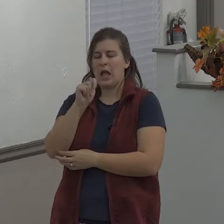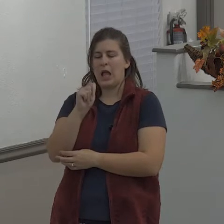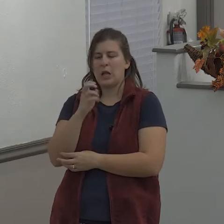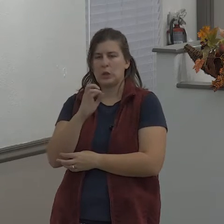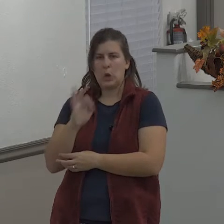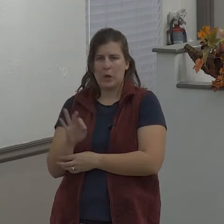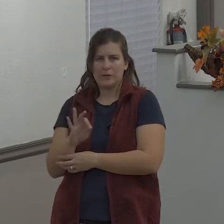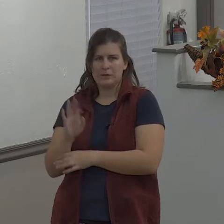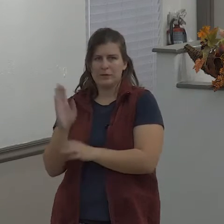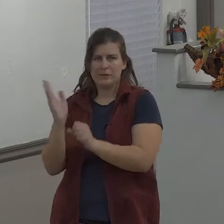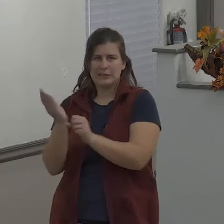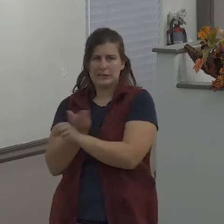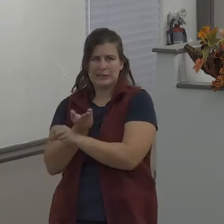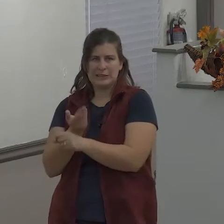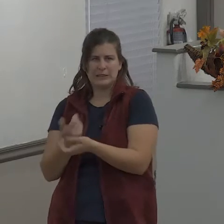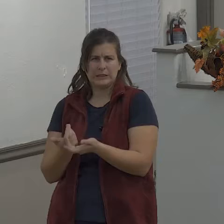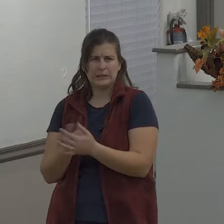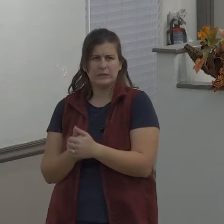shalt be cut off."